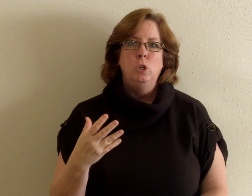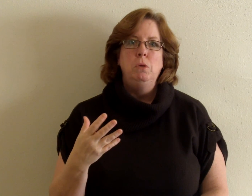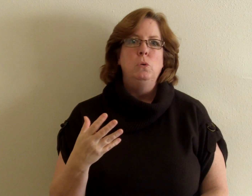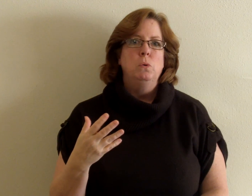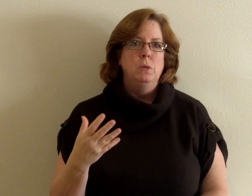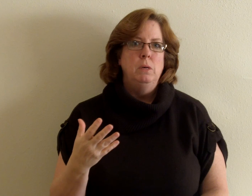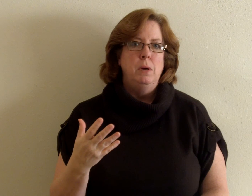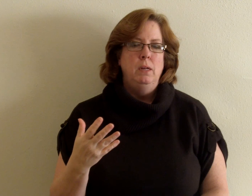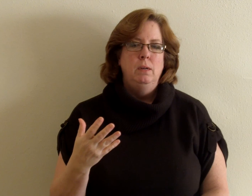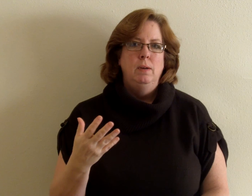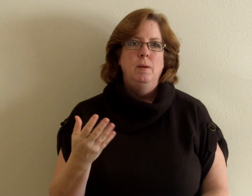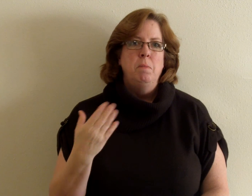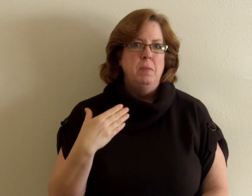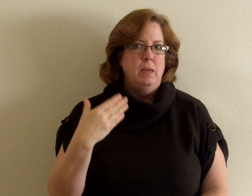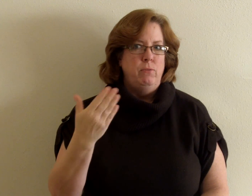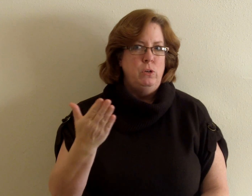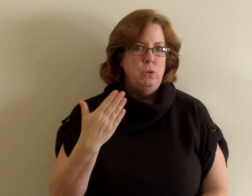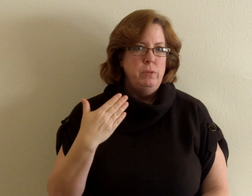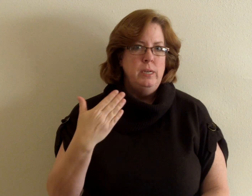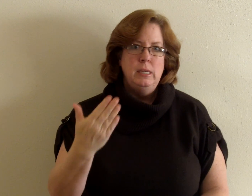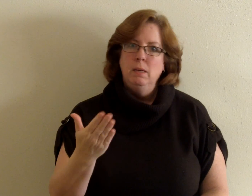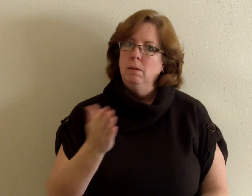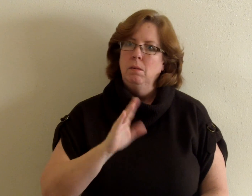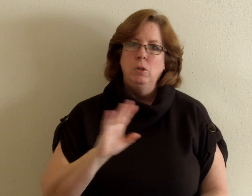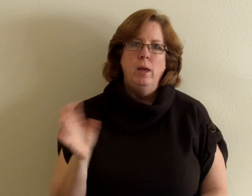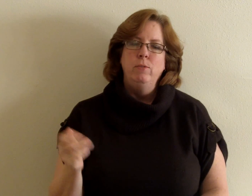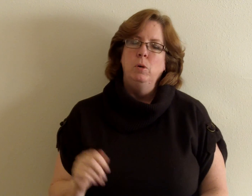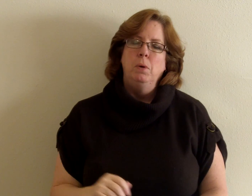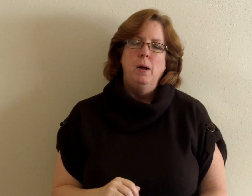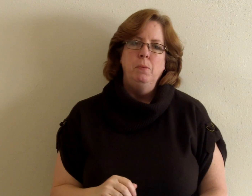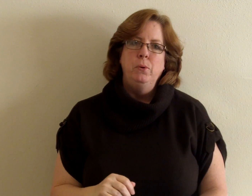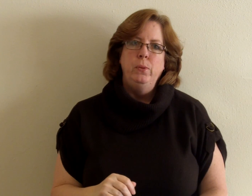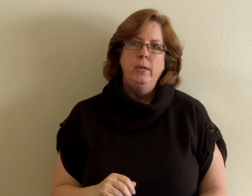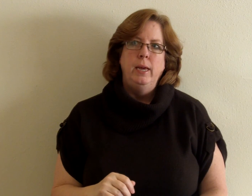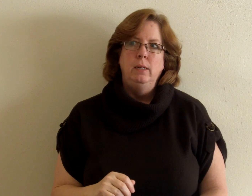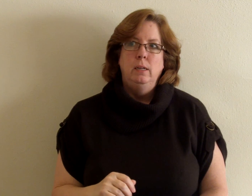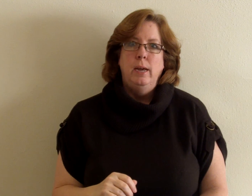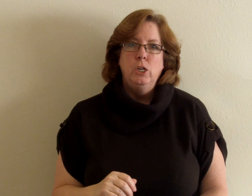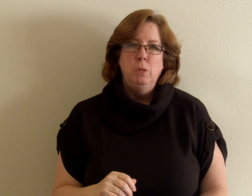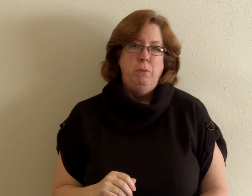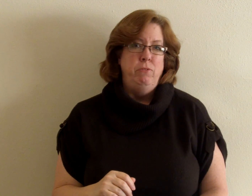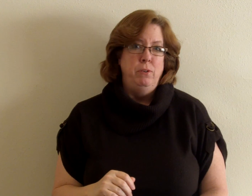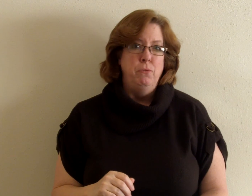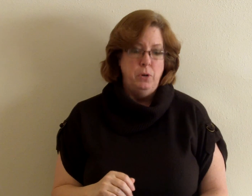be doing really well. If you do this, you'll have no problem with it, and it'll actually be fun for you.